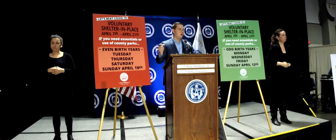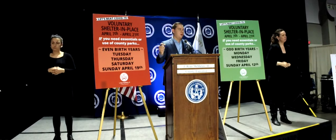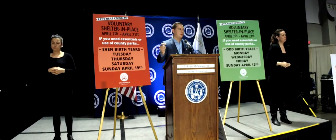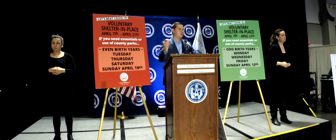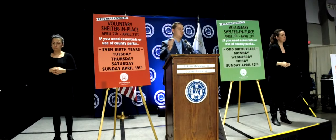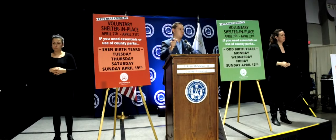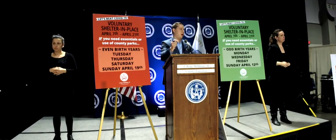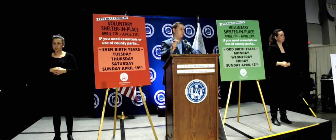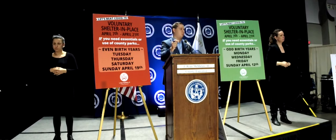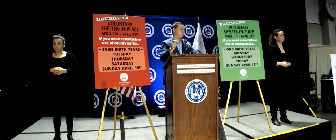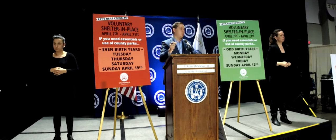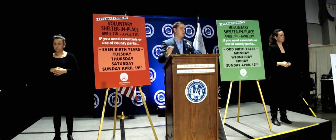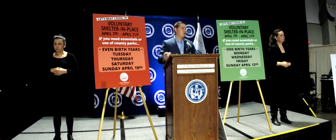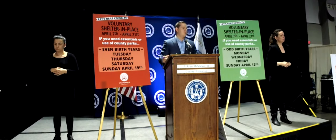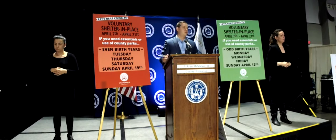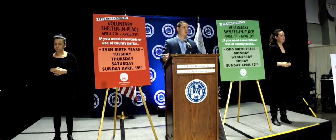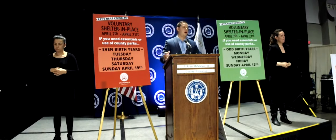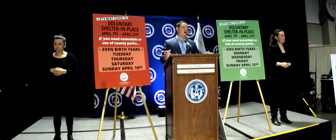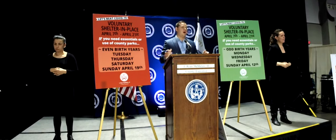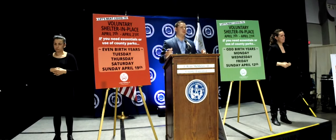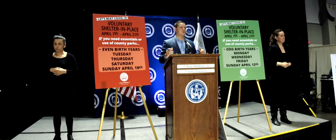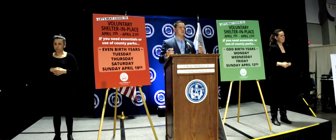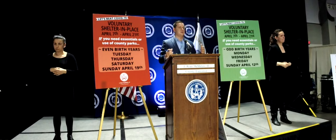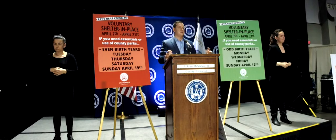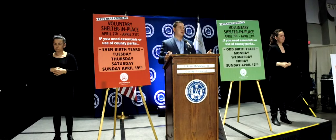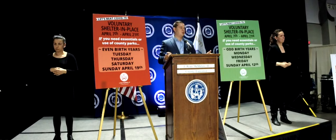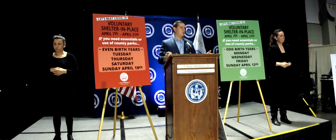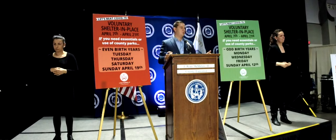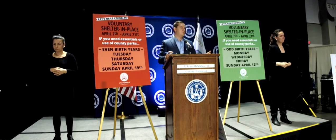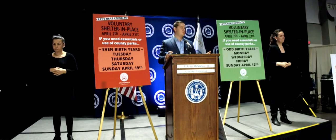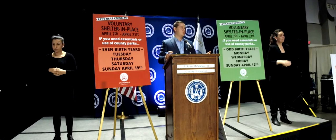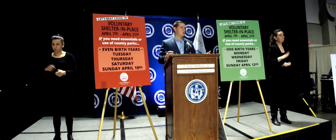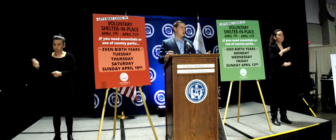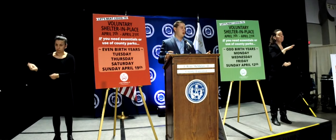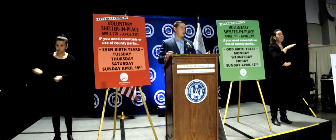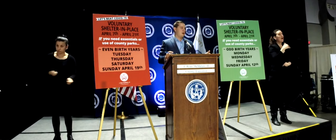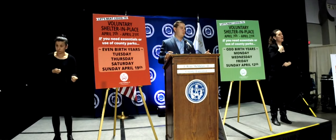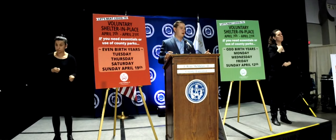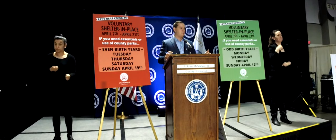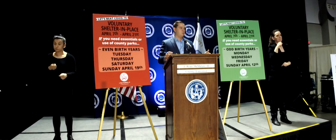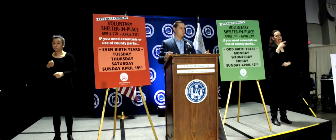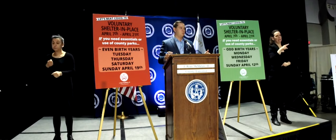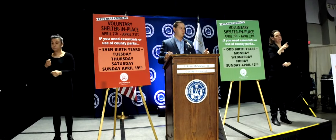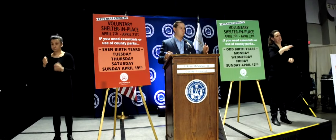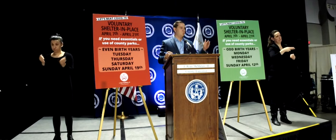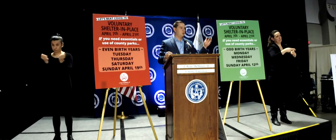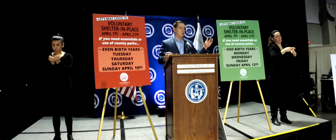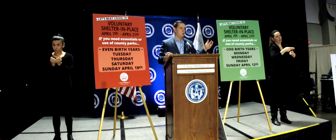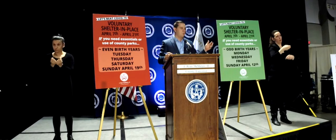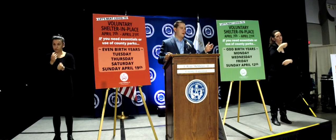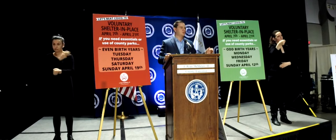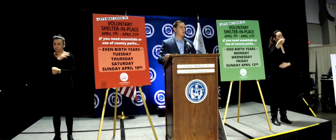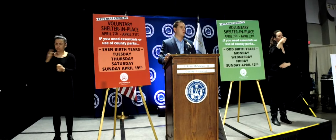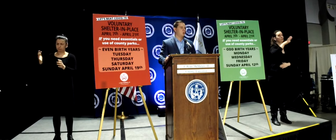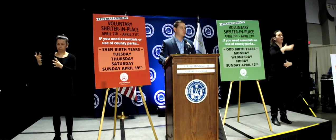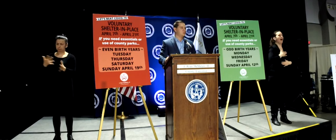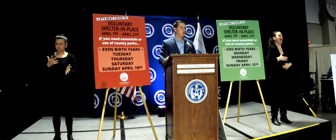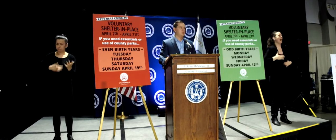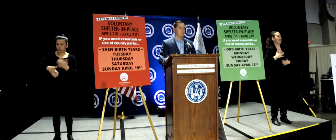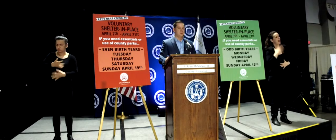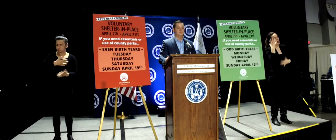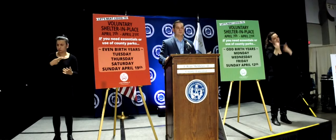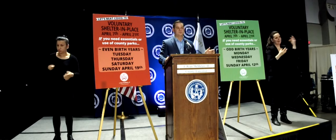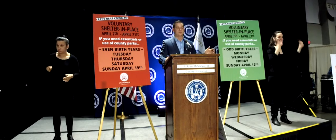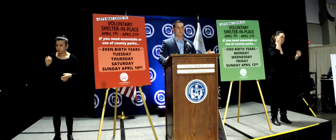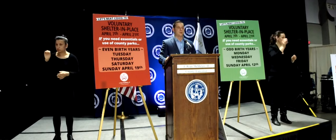life unless it was a problem. You saw the city of Syracuse have a problem a week ago with basketball courts,